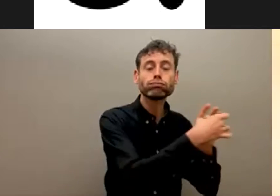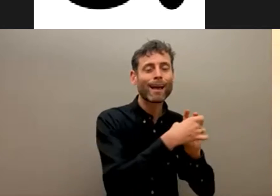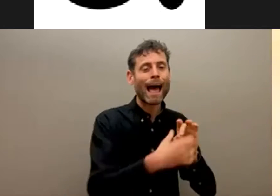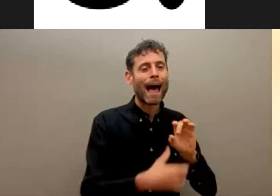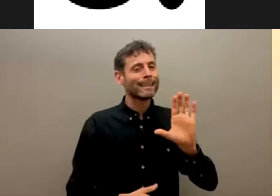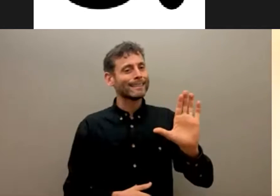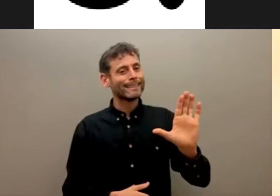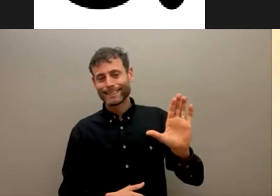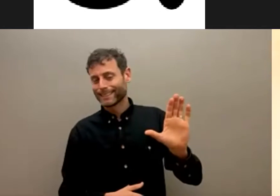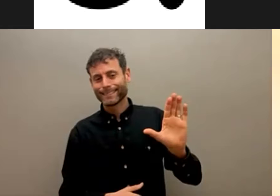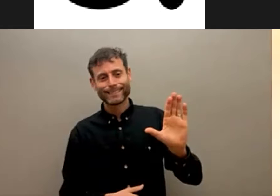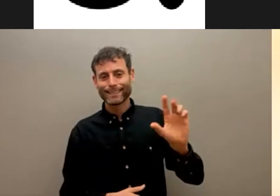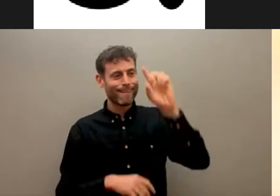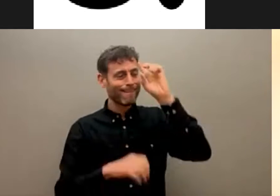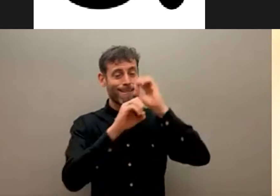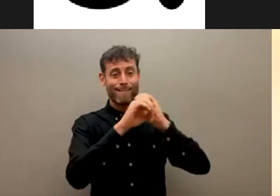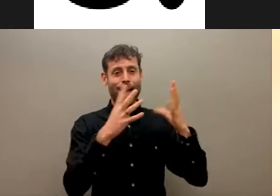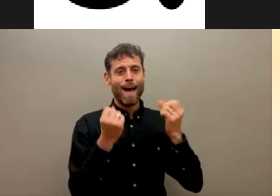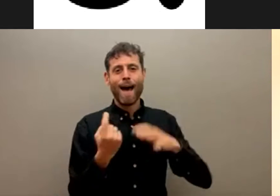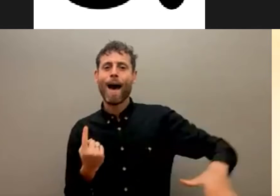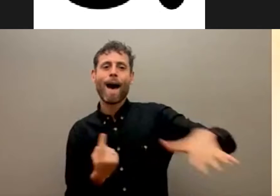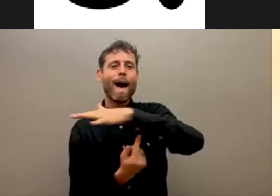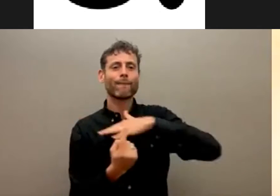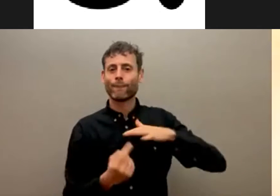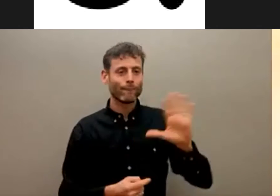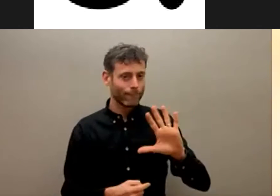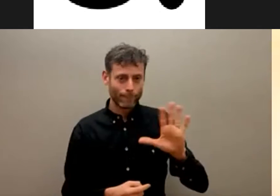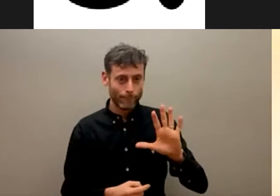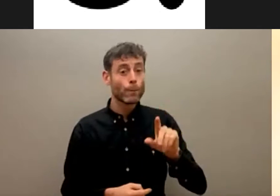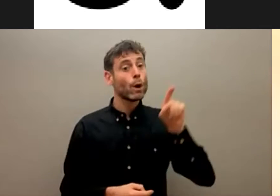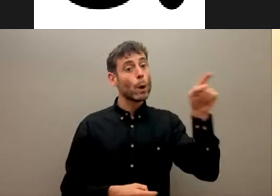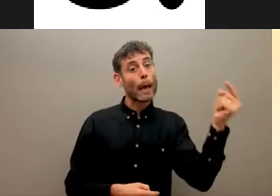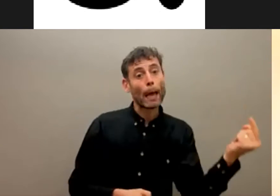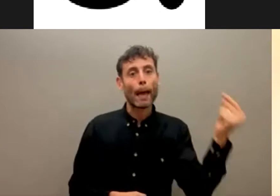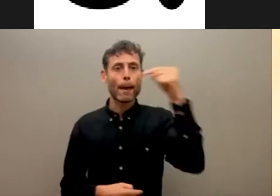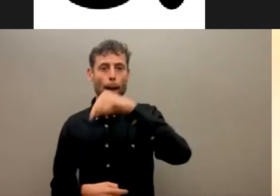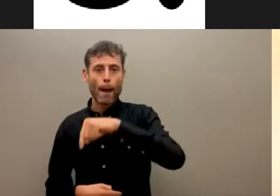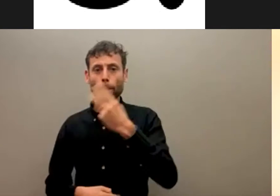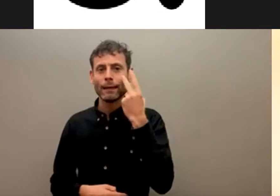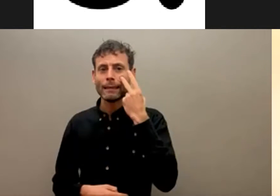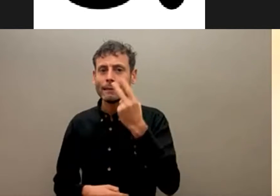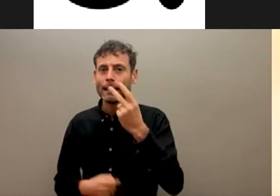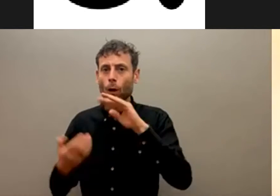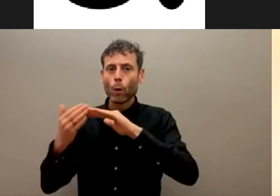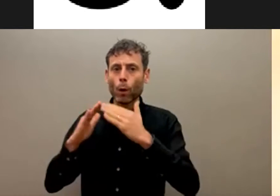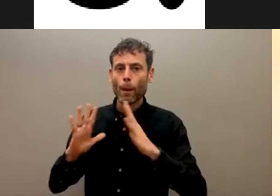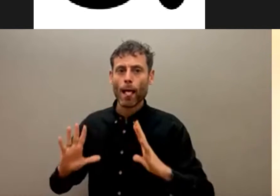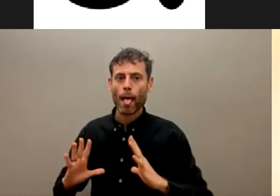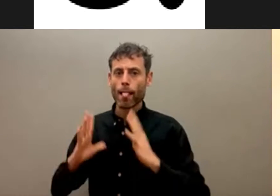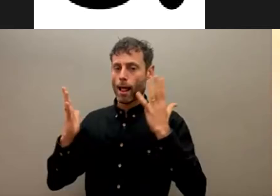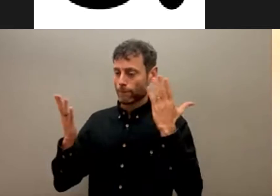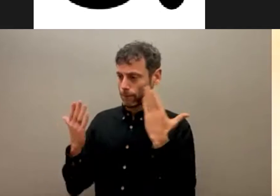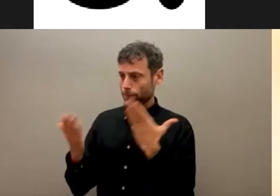case. So if they come and stay with that community, then they will have that chance